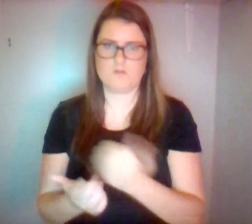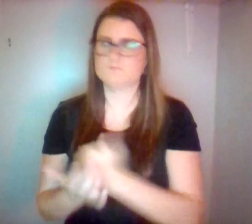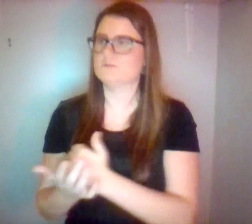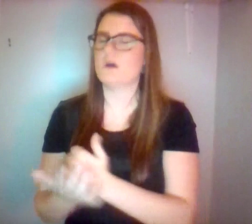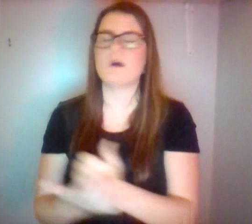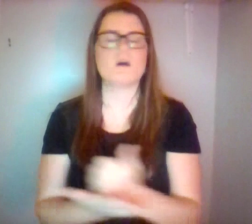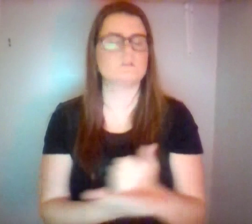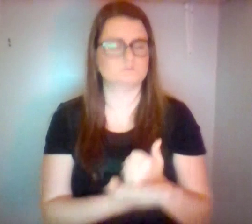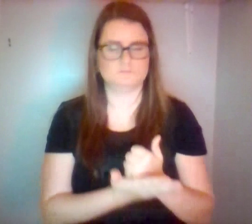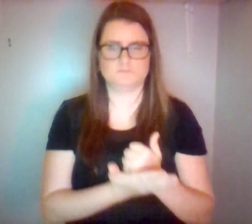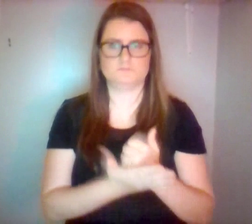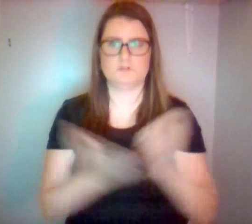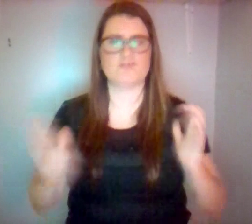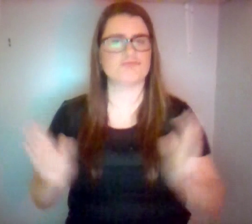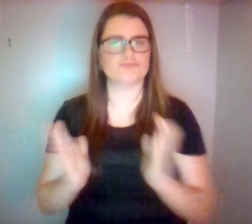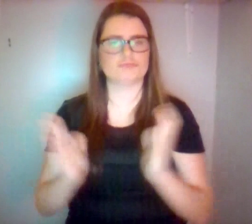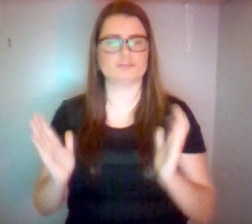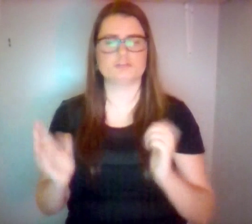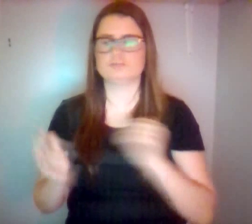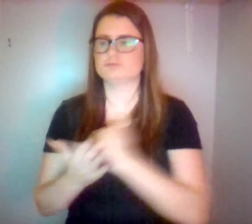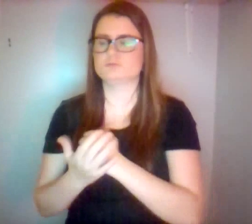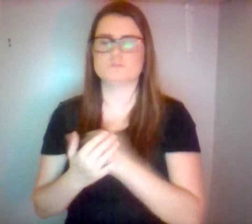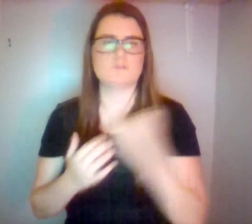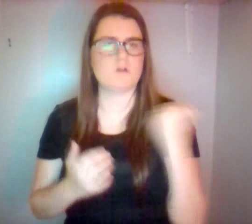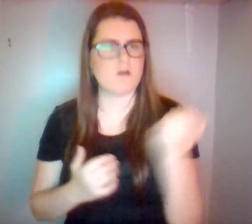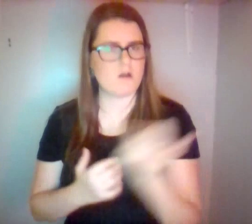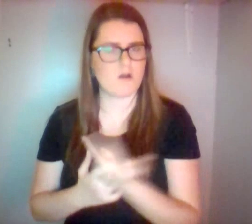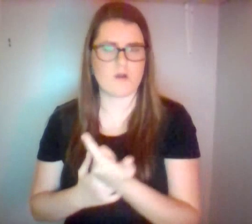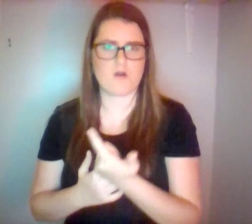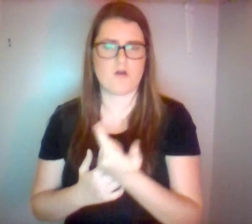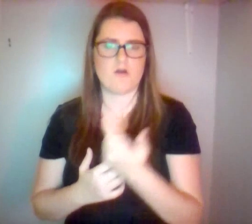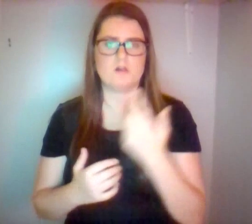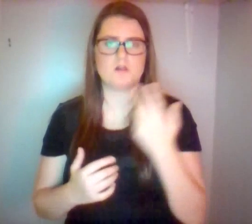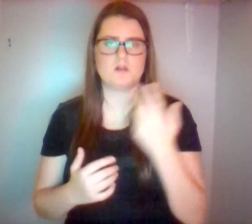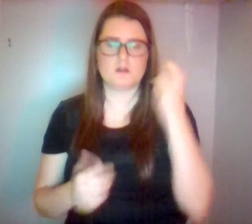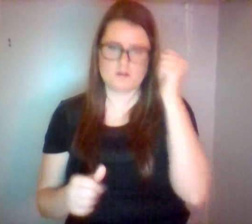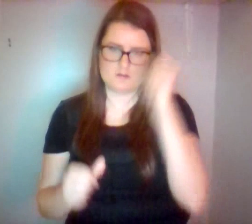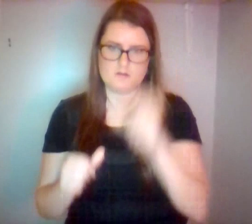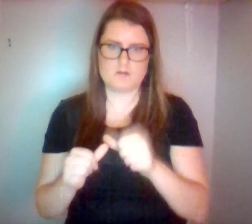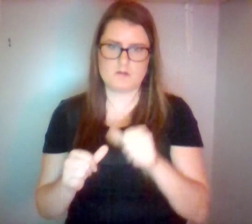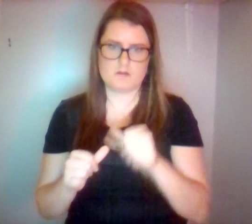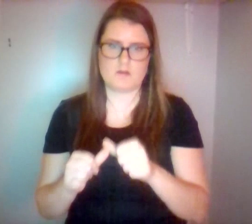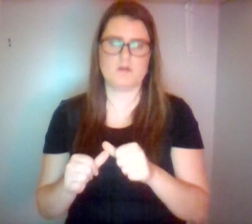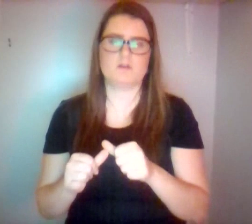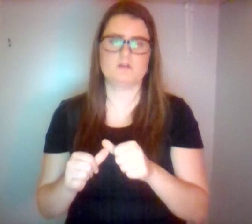the Lord never ceases. His mercies never come to an end. They are new